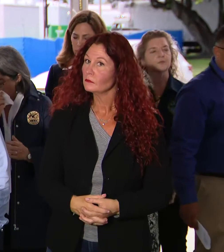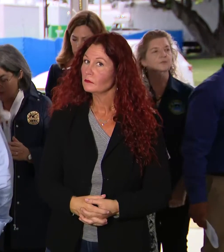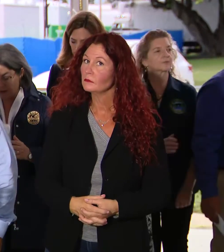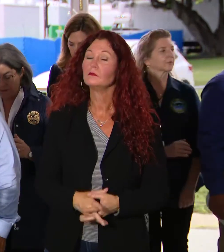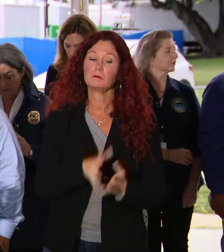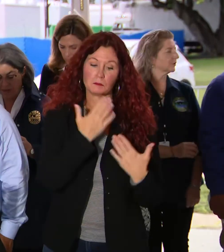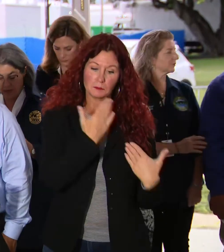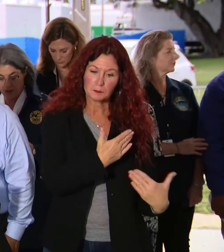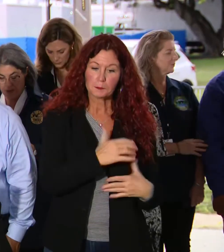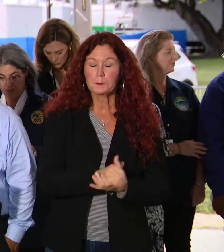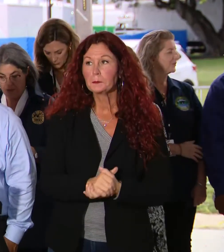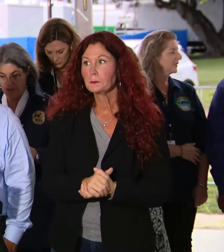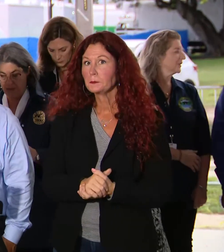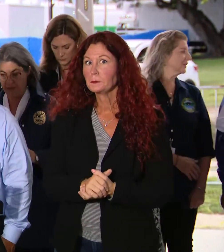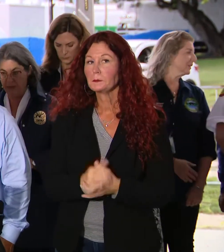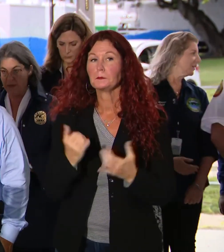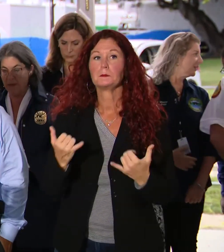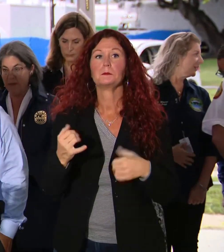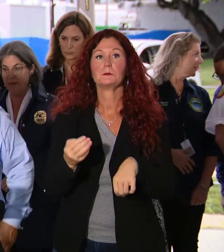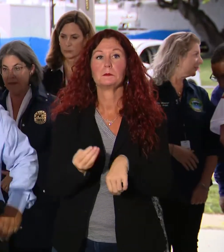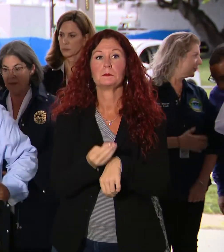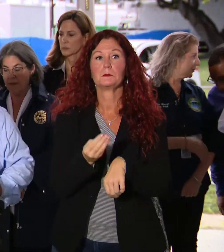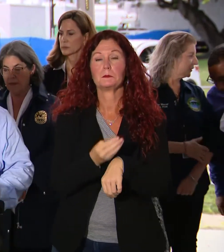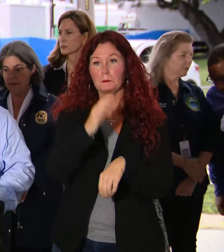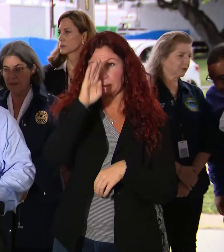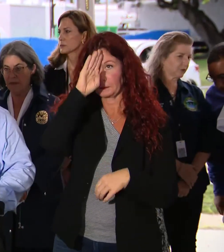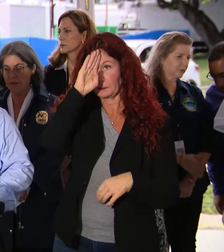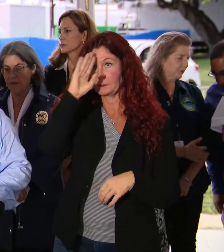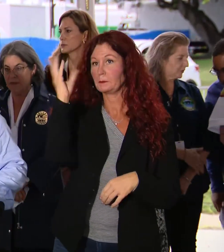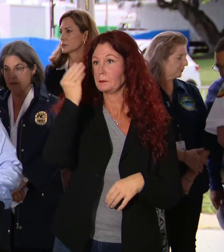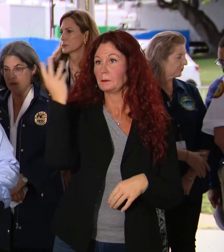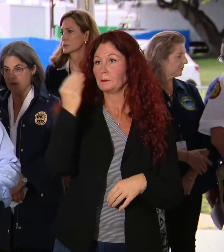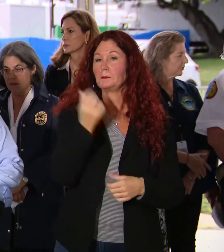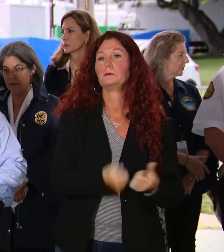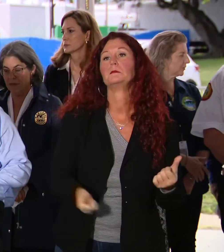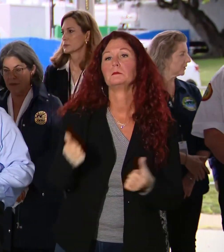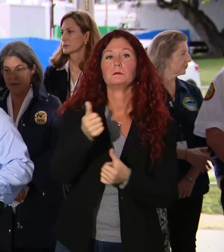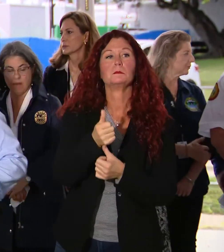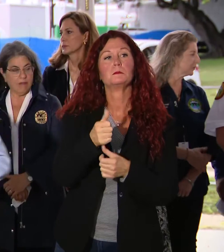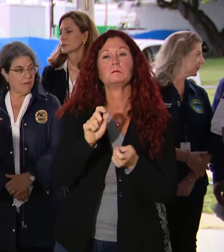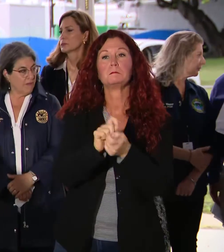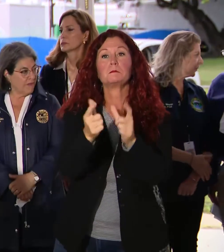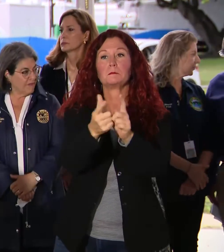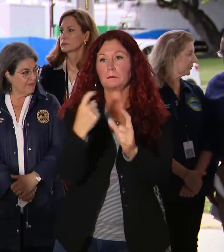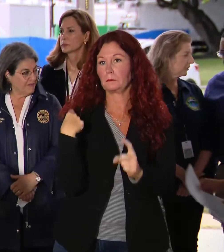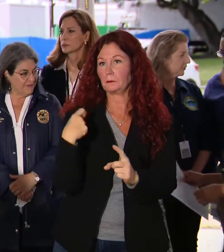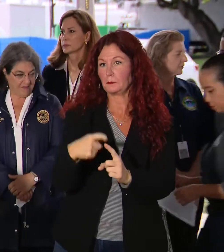Thank you, sir. Miami-Dade Fire Rescue Director of Media and Public Relations, Erica Benitez, for Spanish.